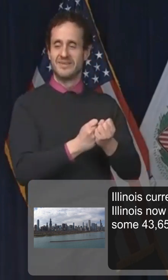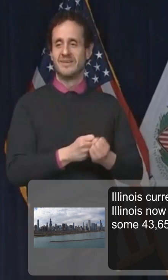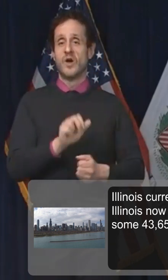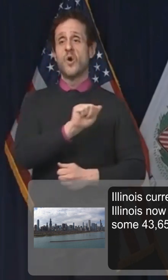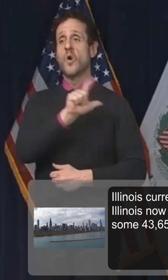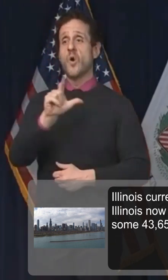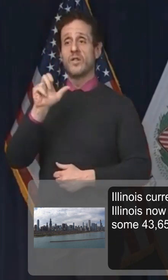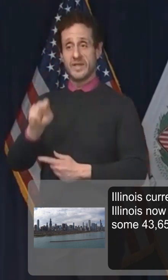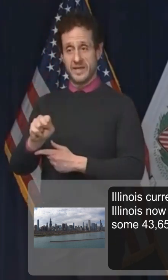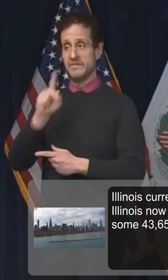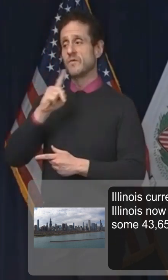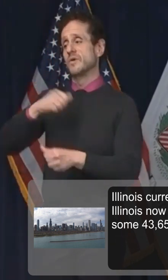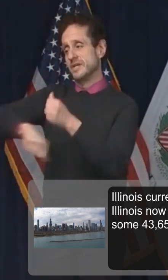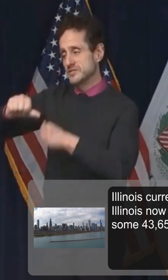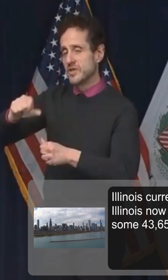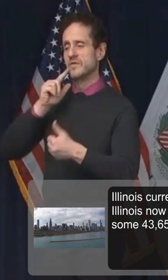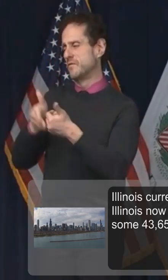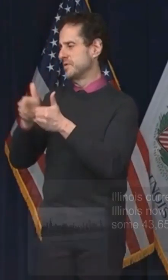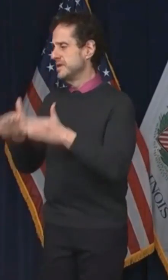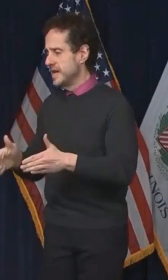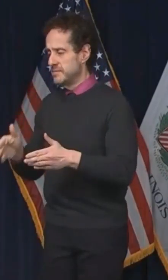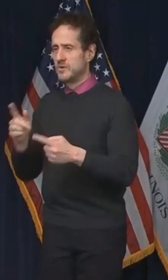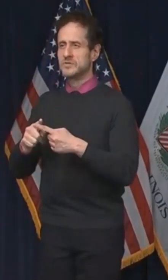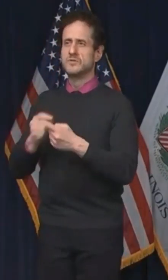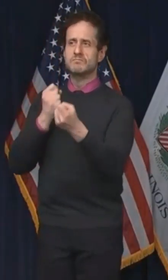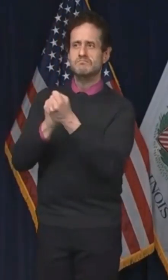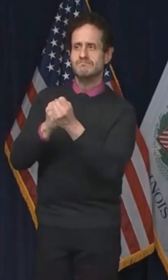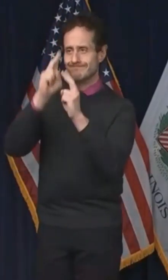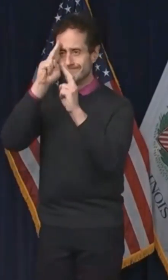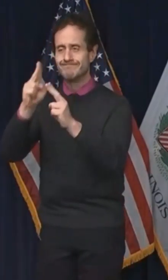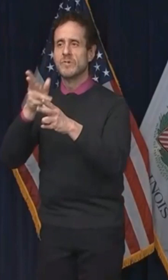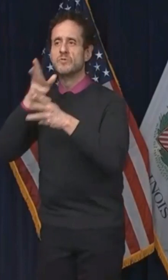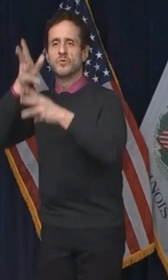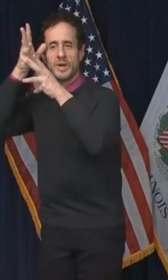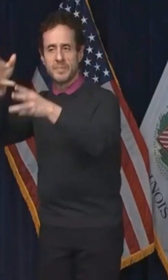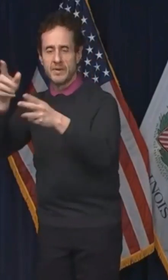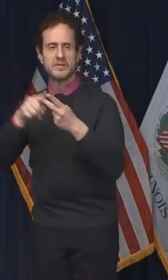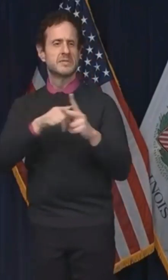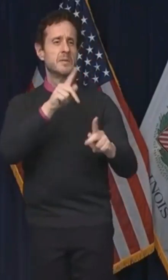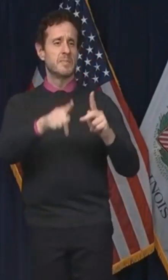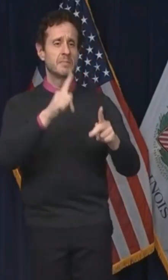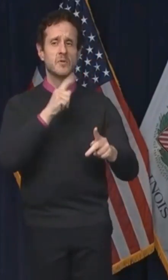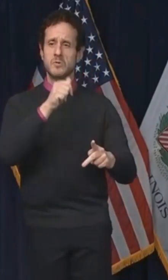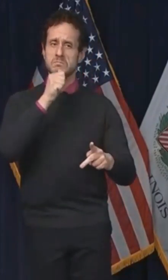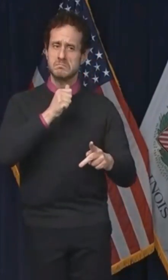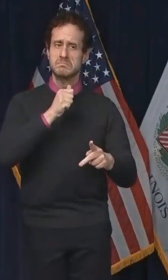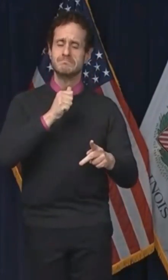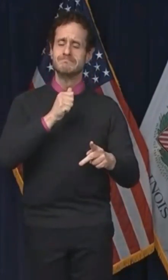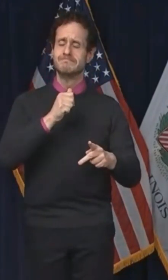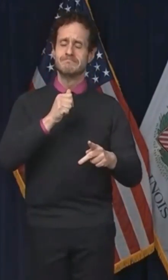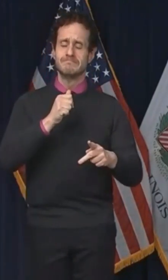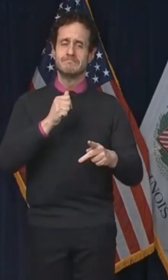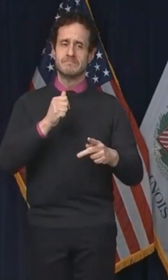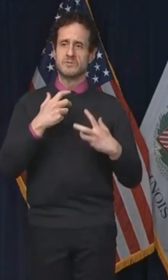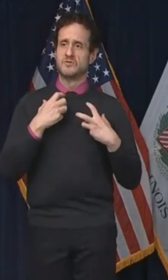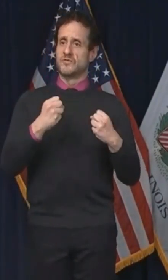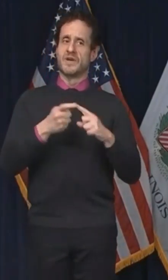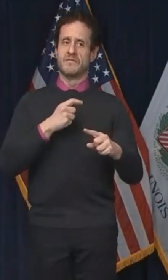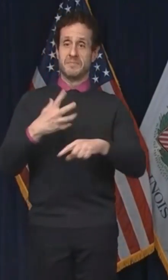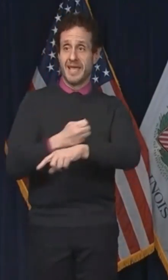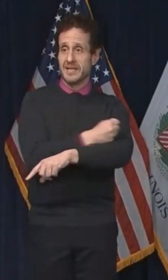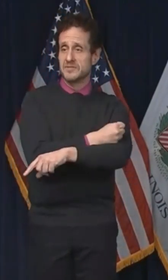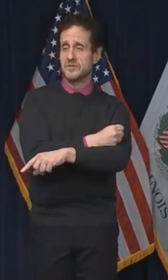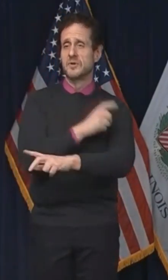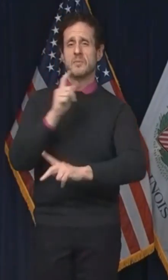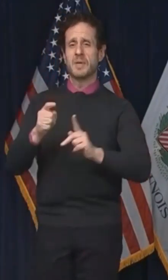in for our neighbors, all in for our grandparents, all in for cancer survivors and those who are immunocompromised,